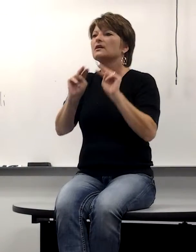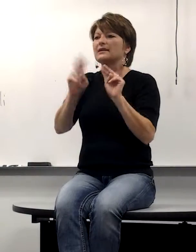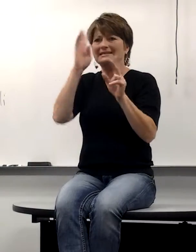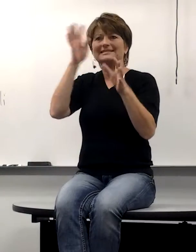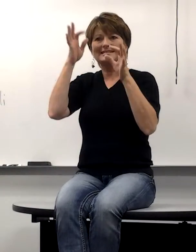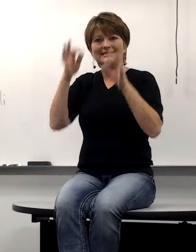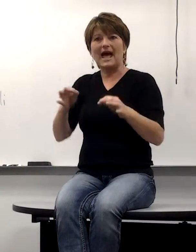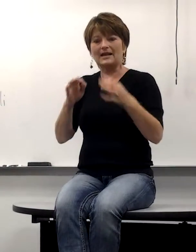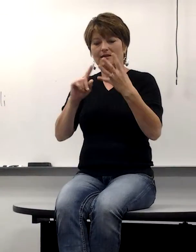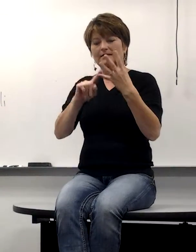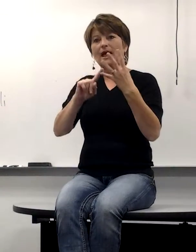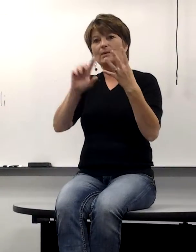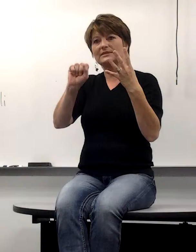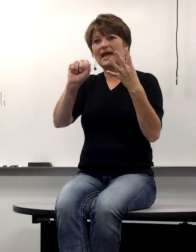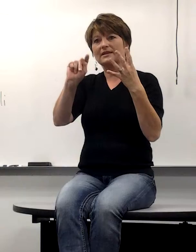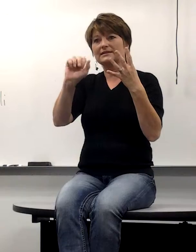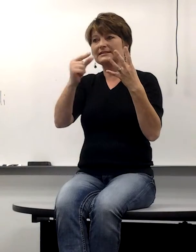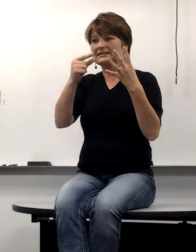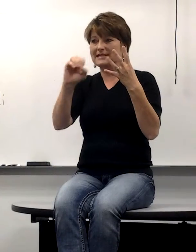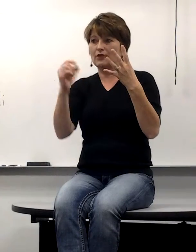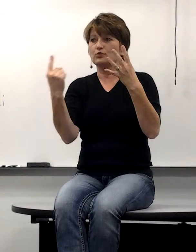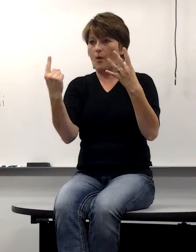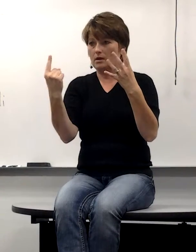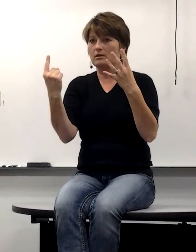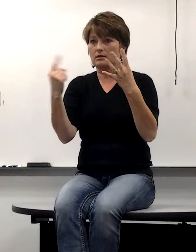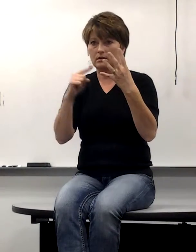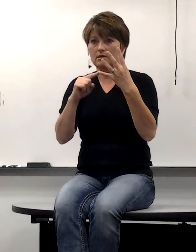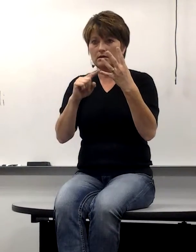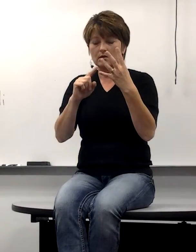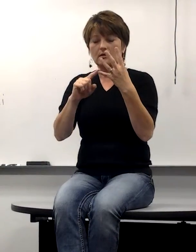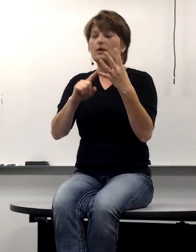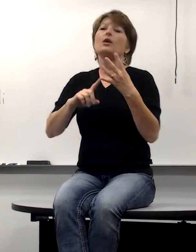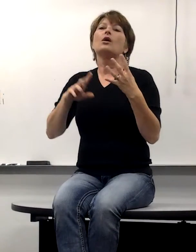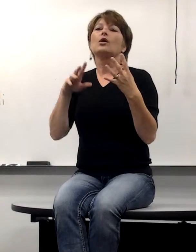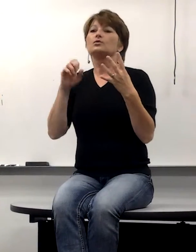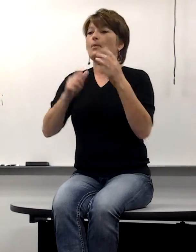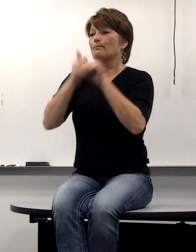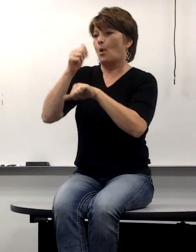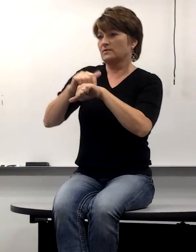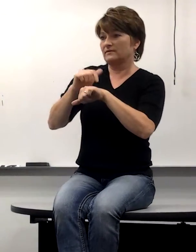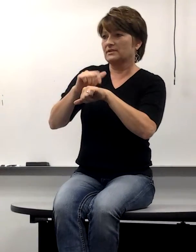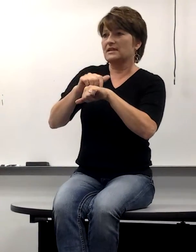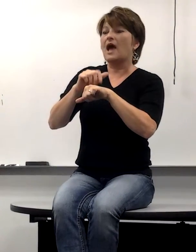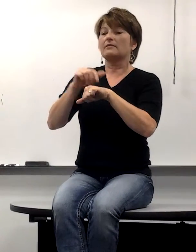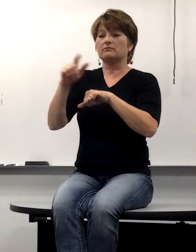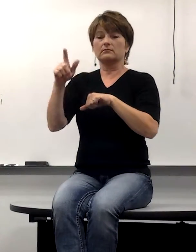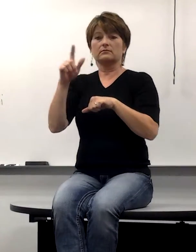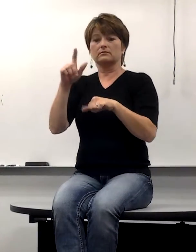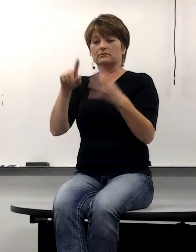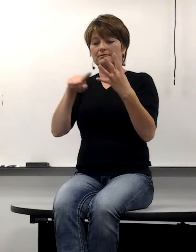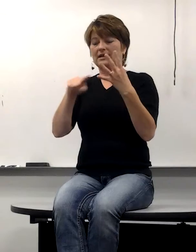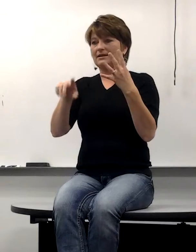I went to the doctor and they were analyzing, and when they decided that it was stage 1,